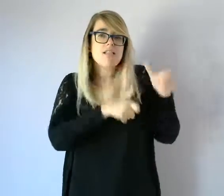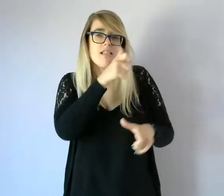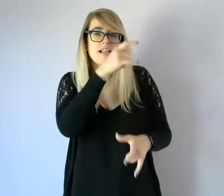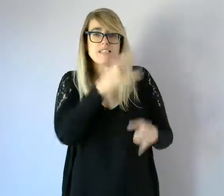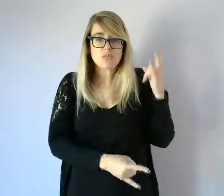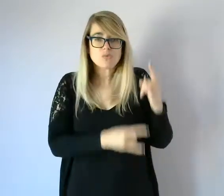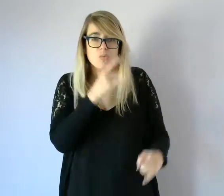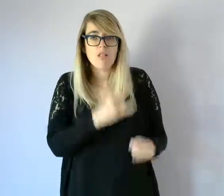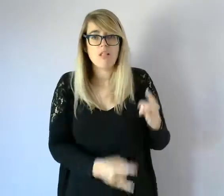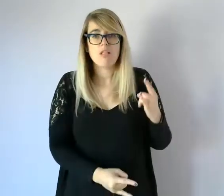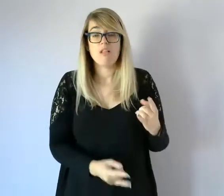sexual photography,